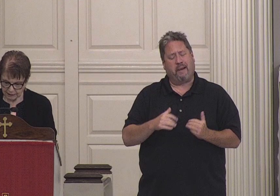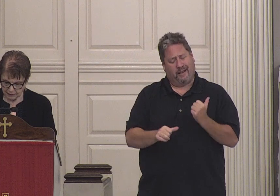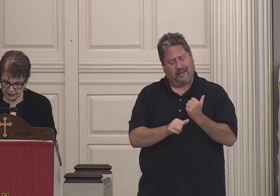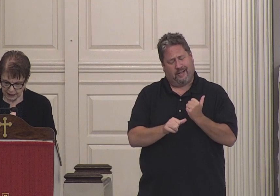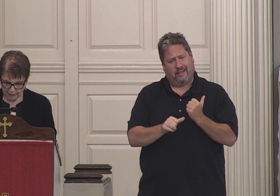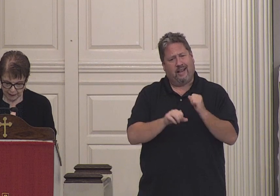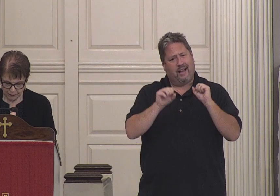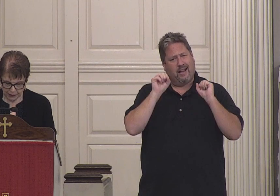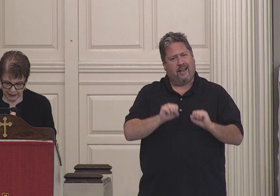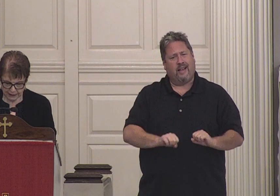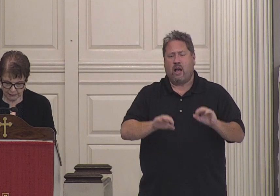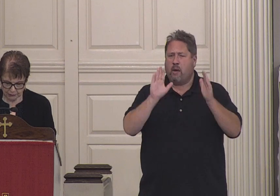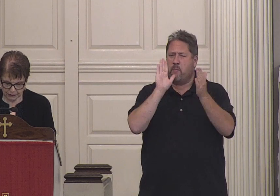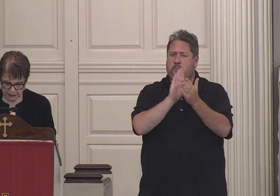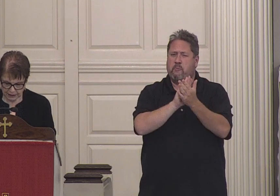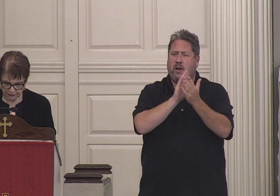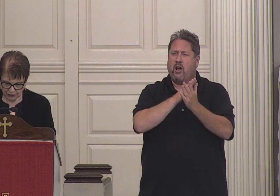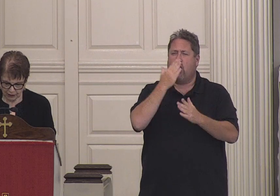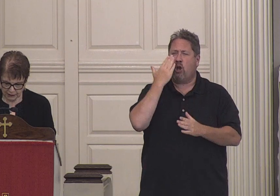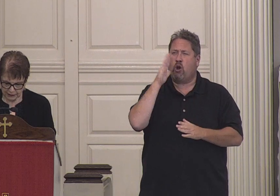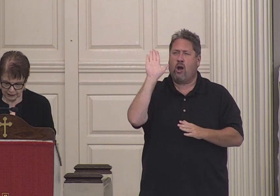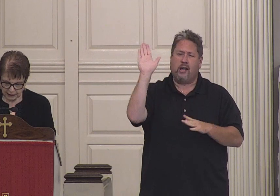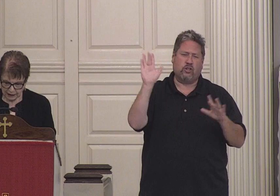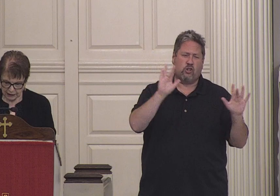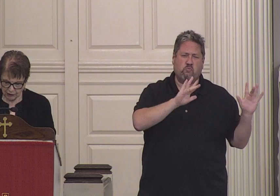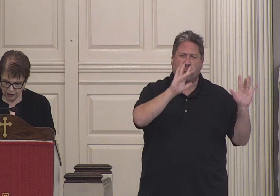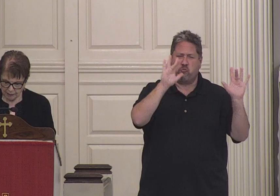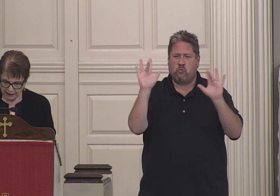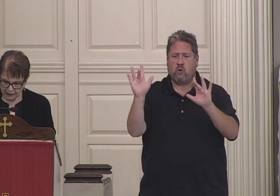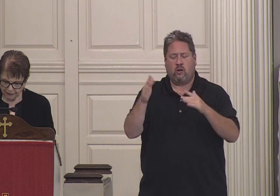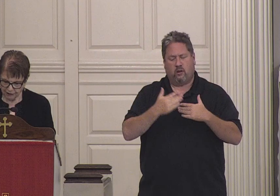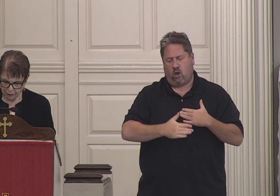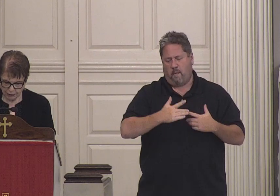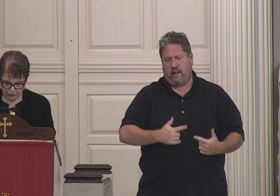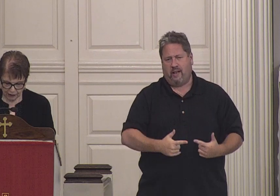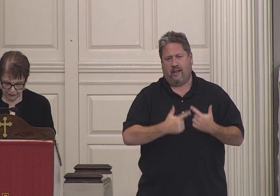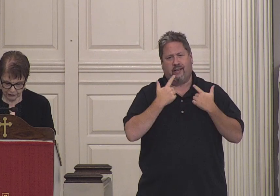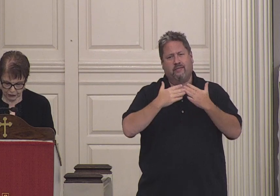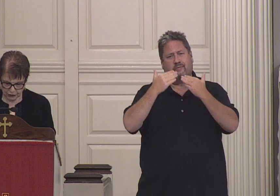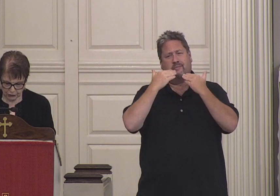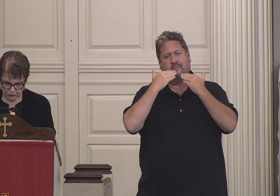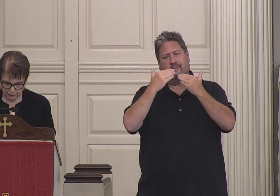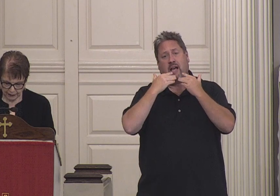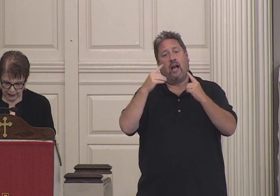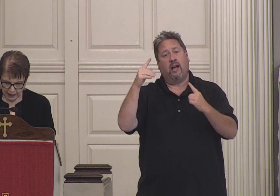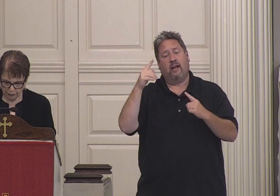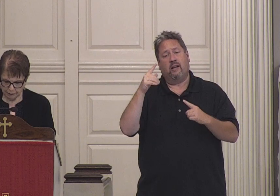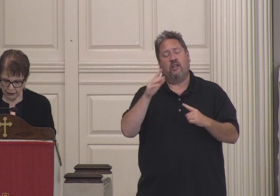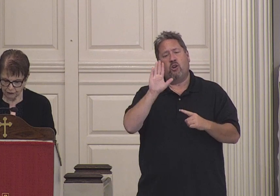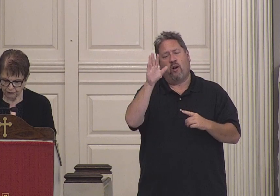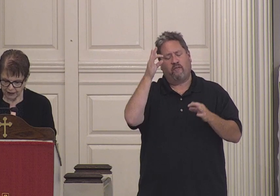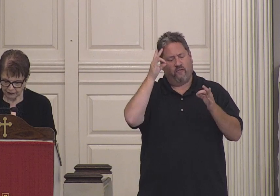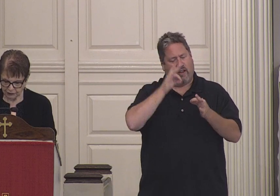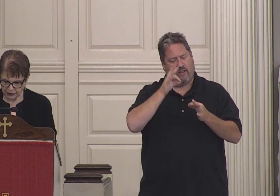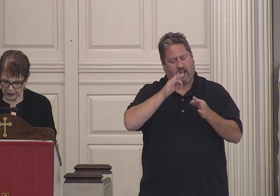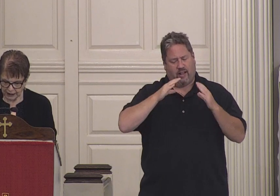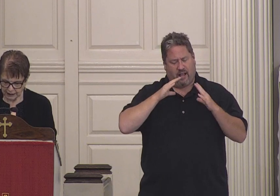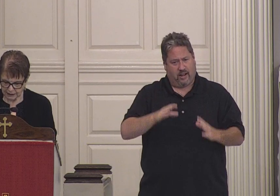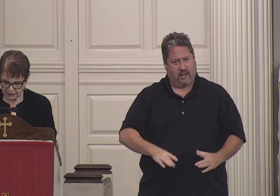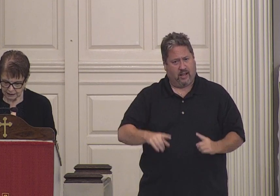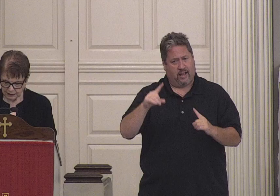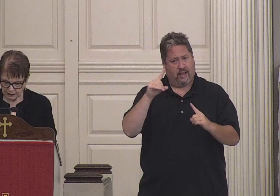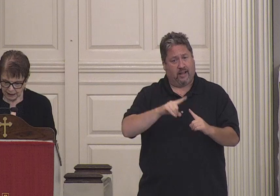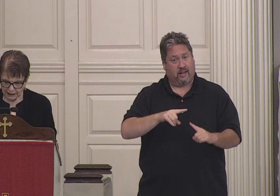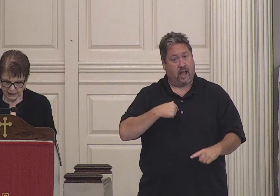aid that I may praise the mercies of God. In all my life, I will be grateful to you and will be your faithful